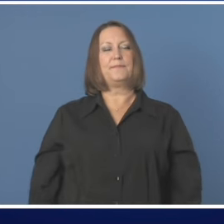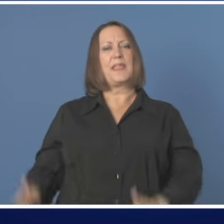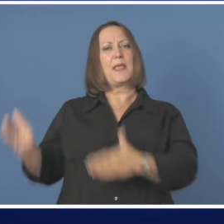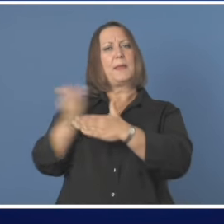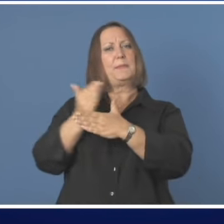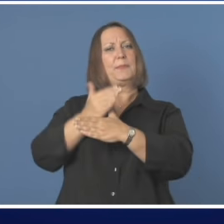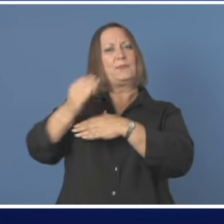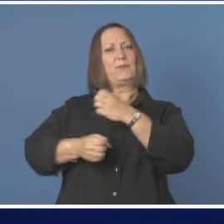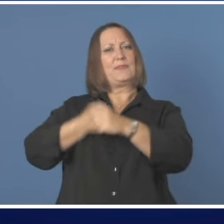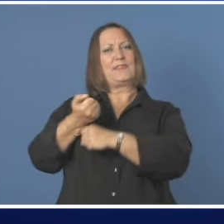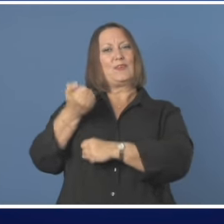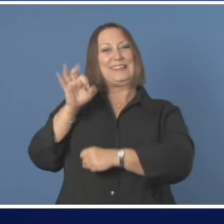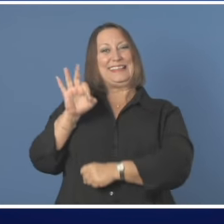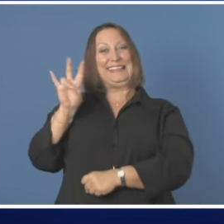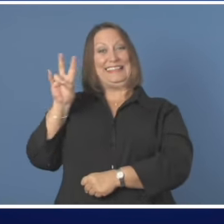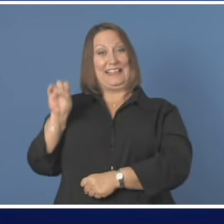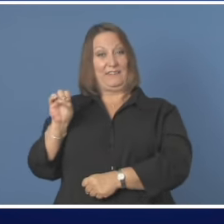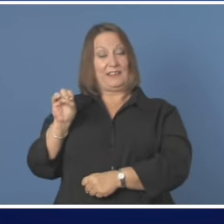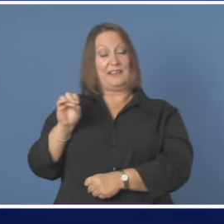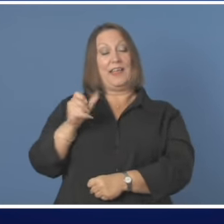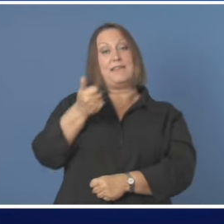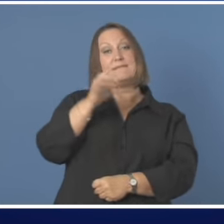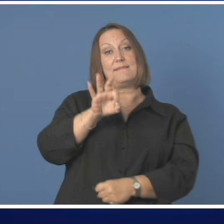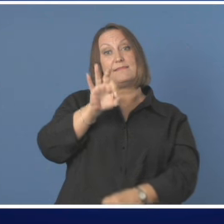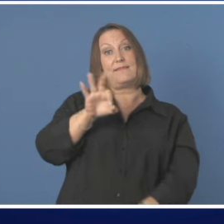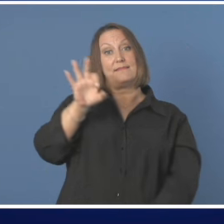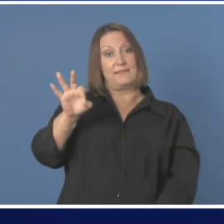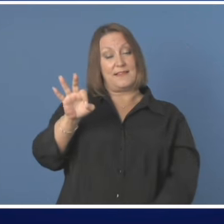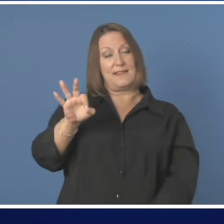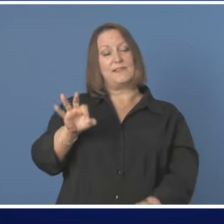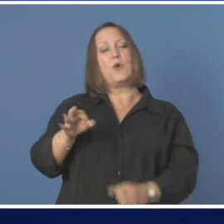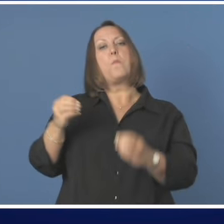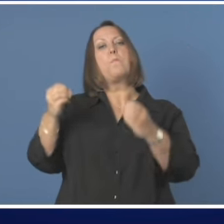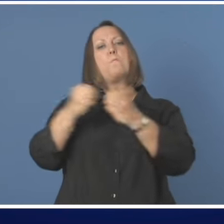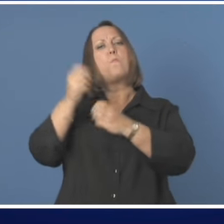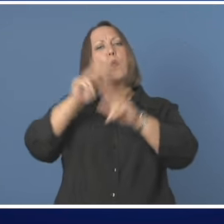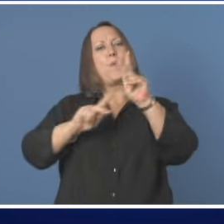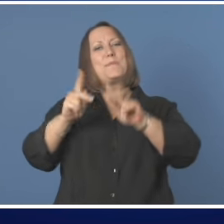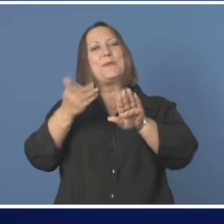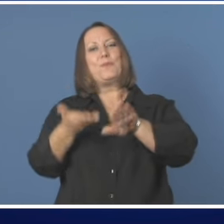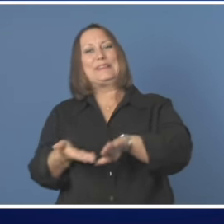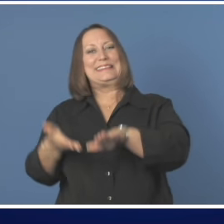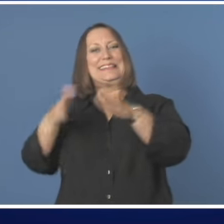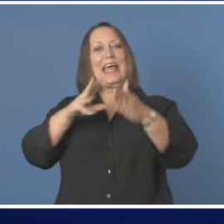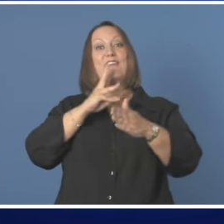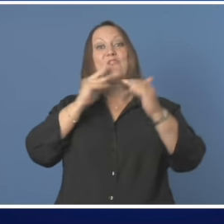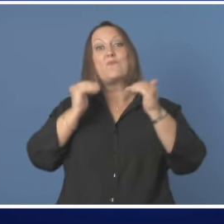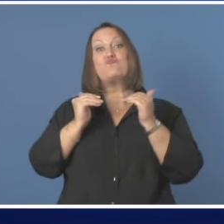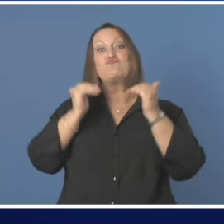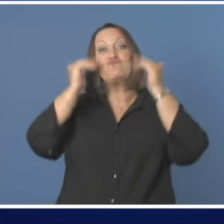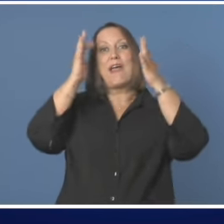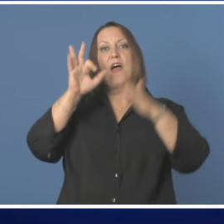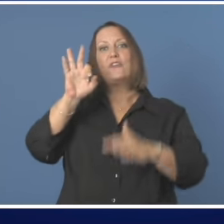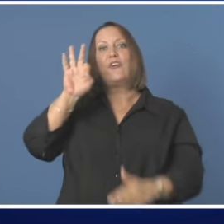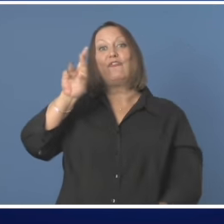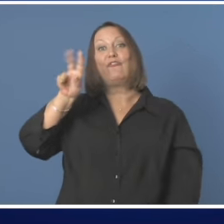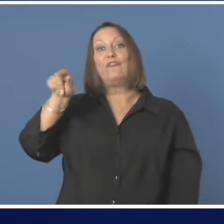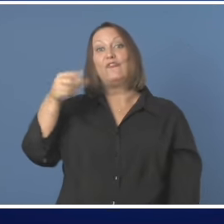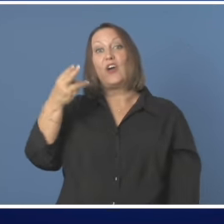Between 1970 and 1999, more people lost their lives from